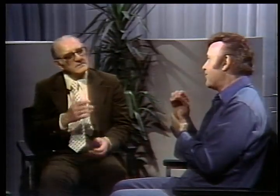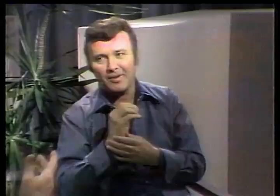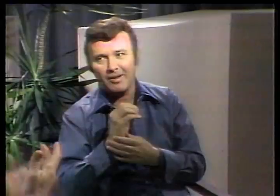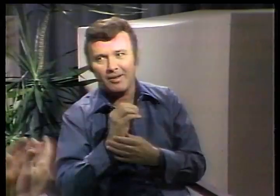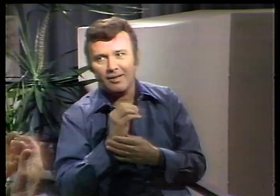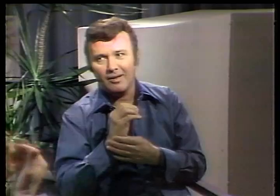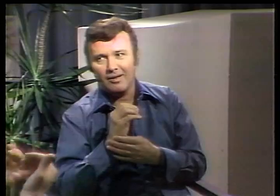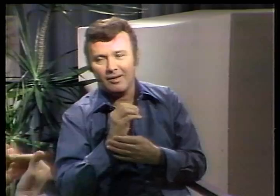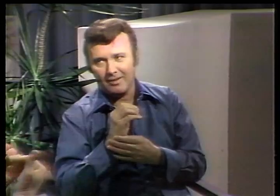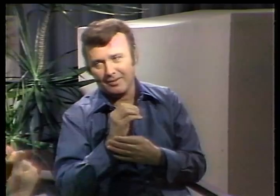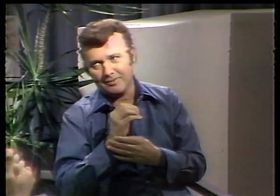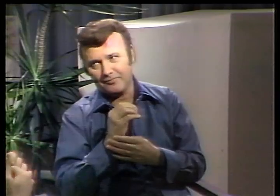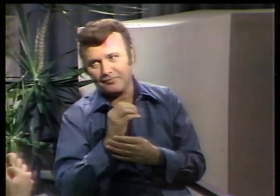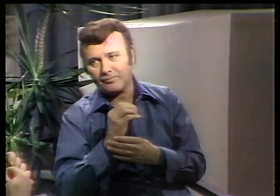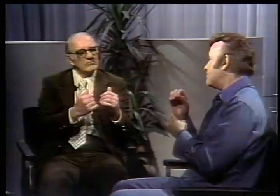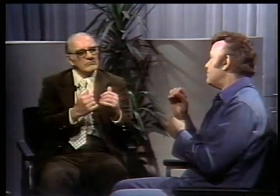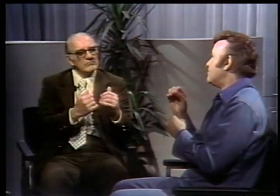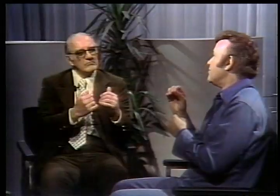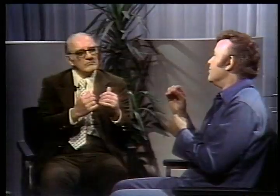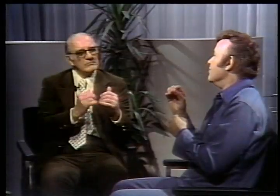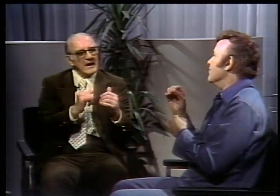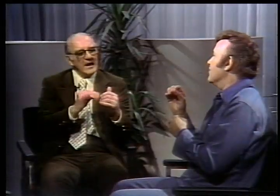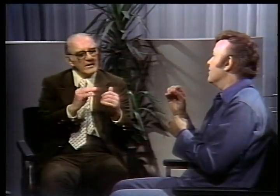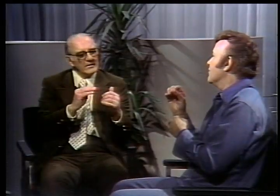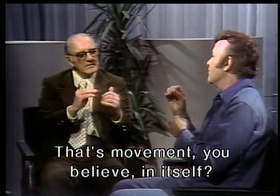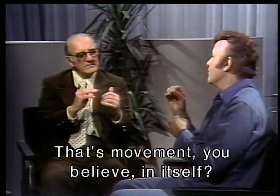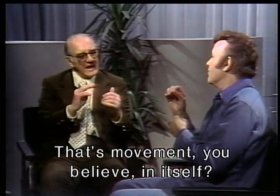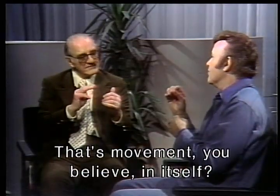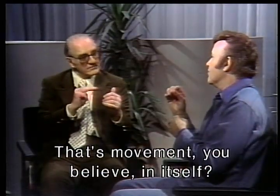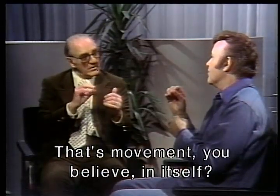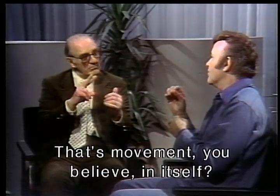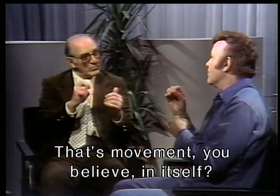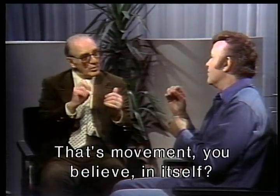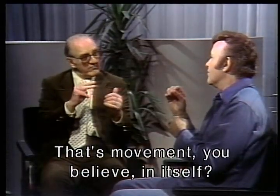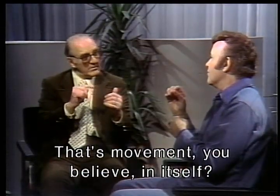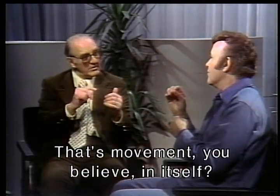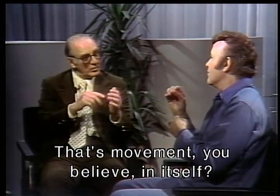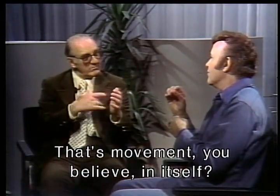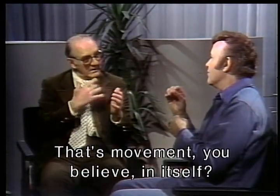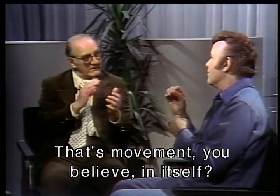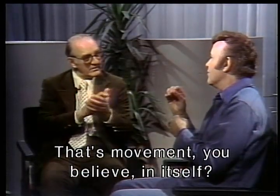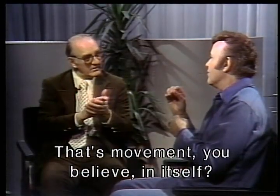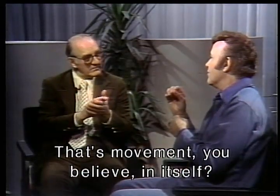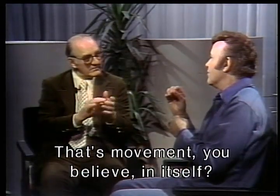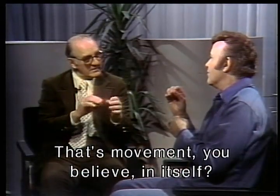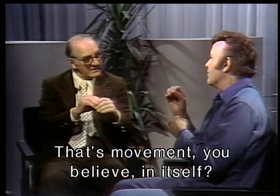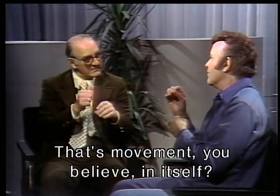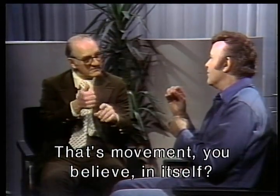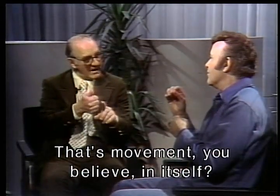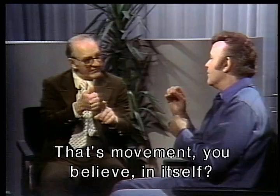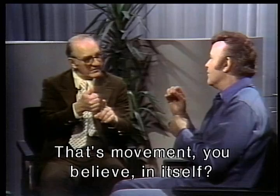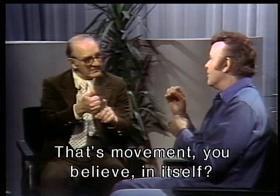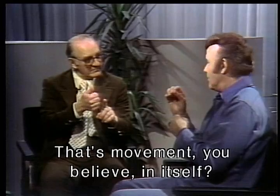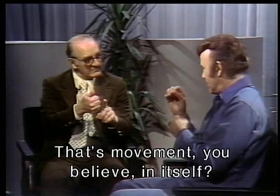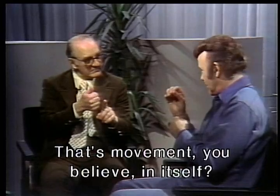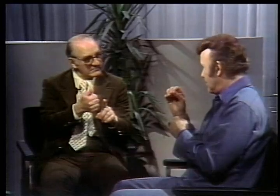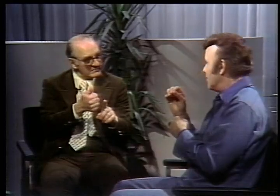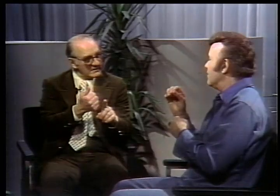Oh, now that that's a movement you believe in itself. A little